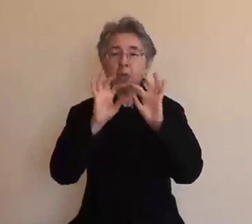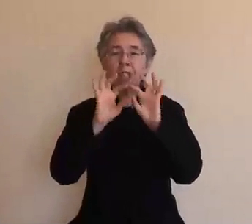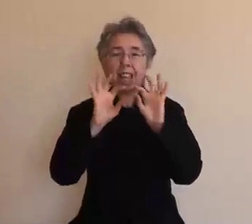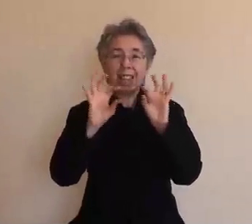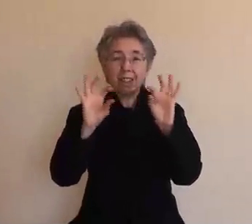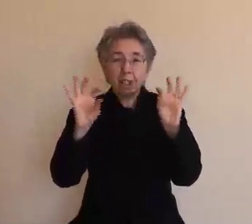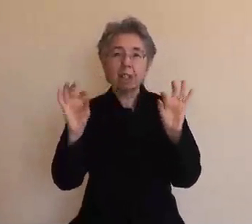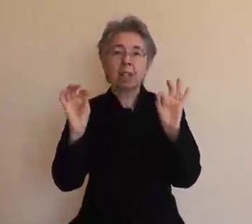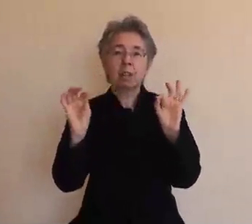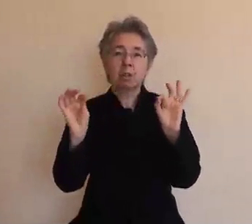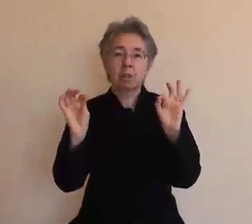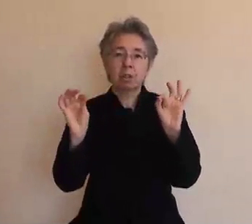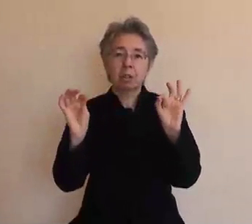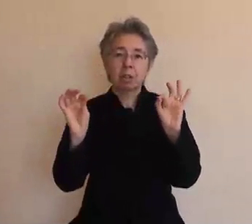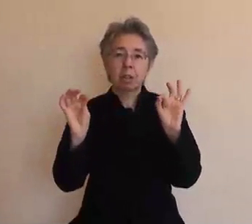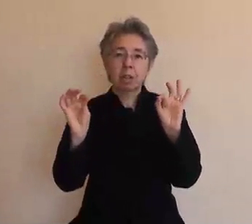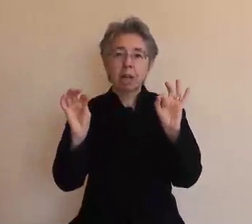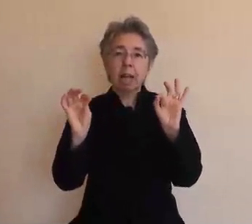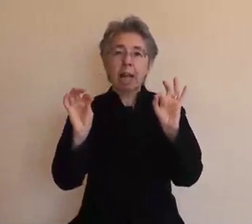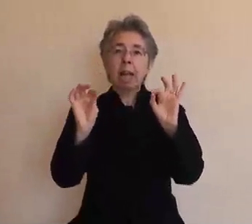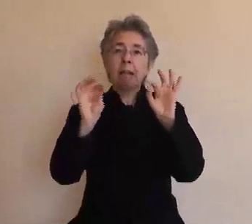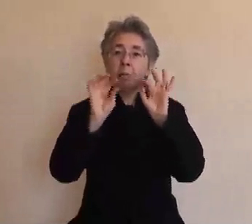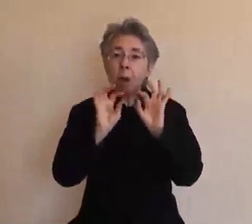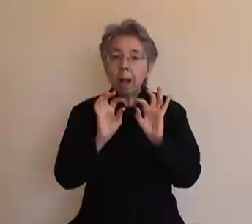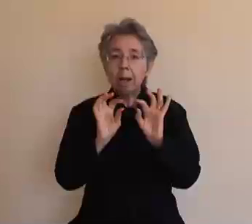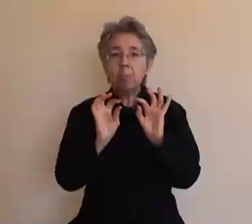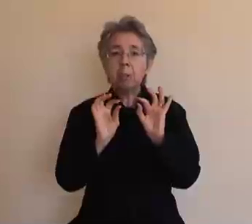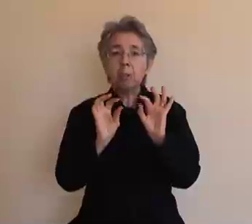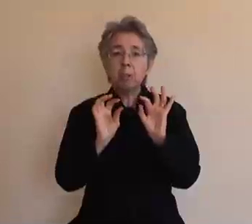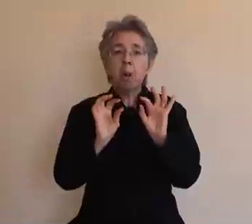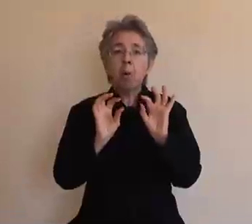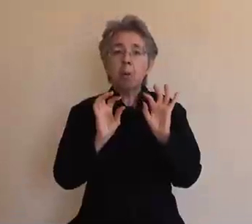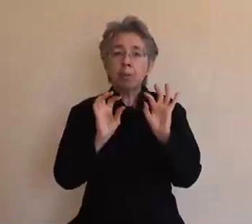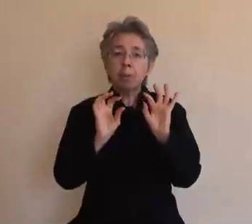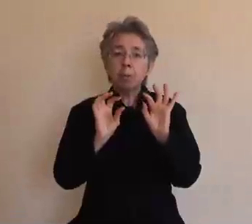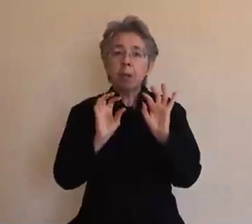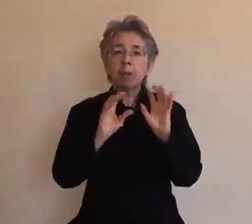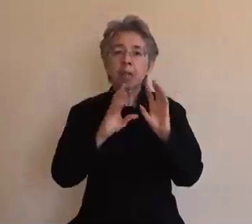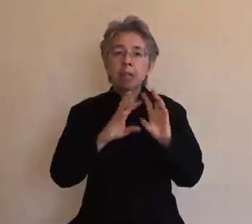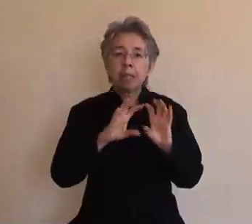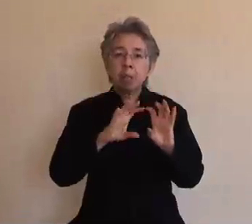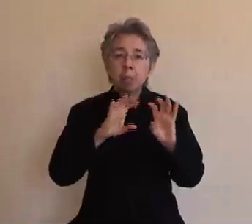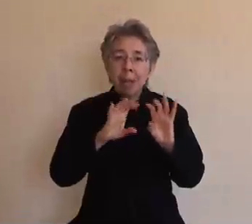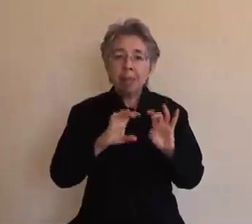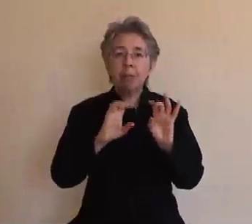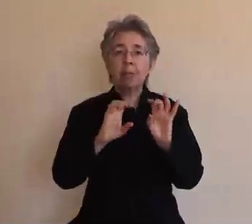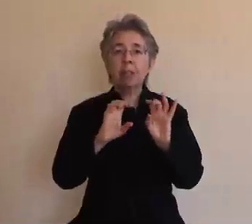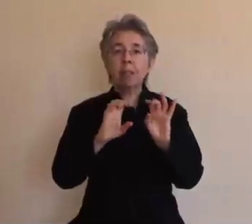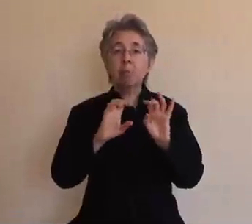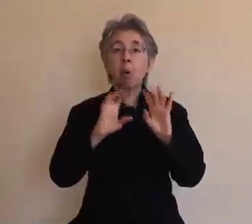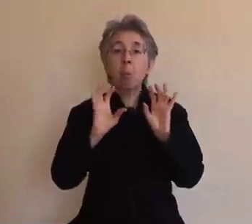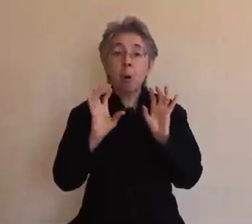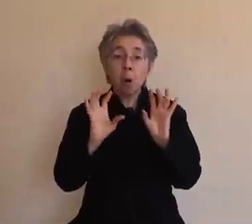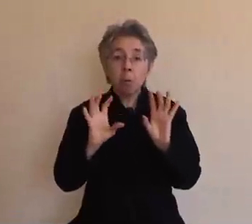a changing nature. And why? Because often we have a tendency to make things more